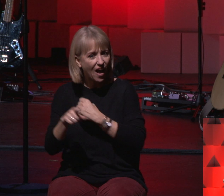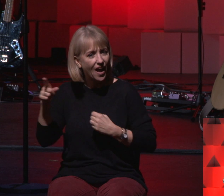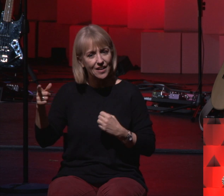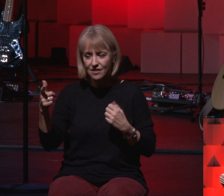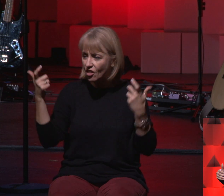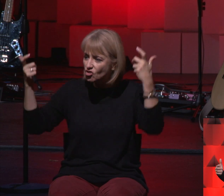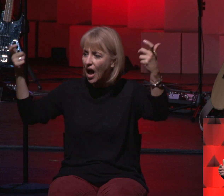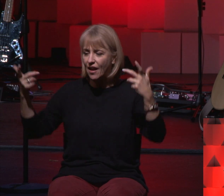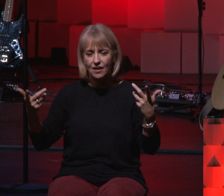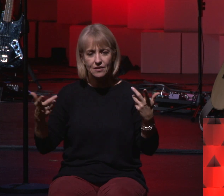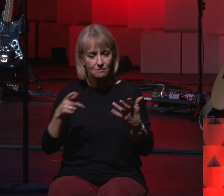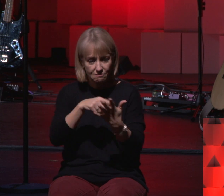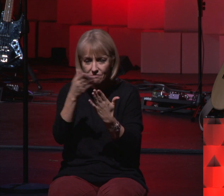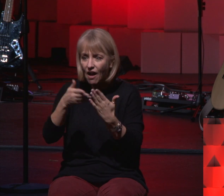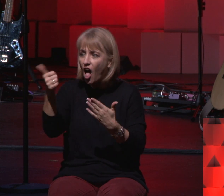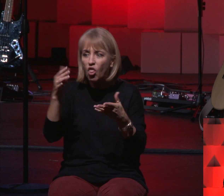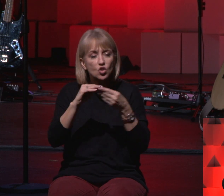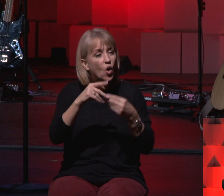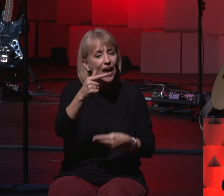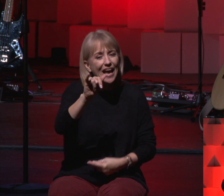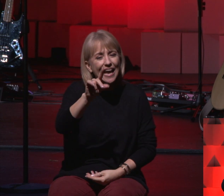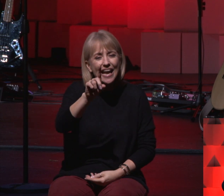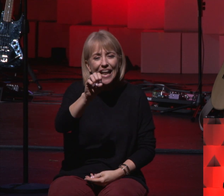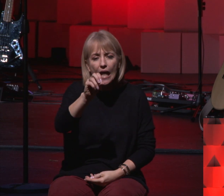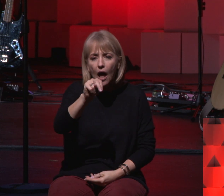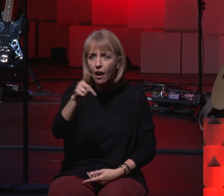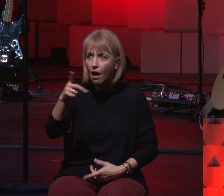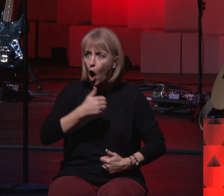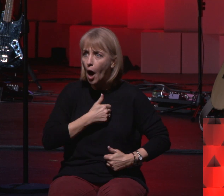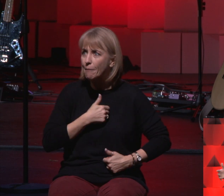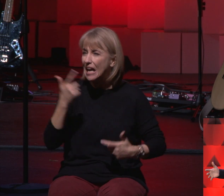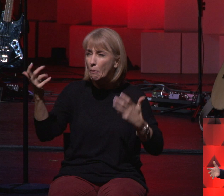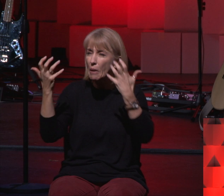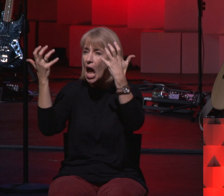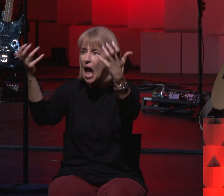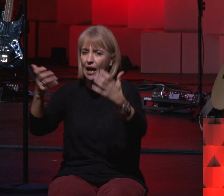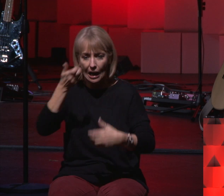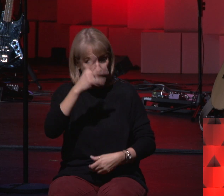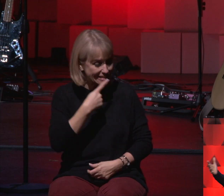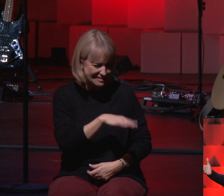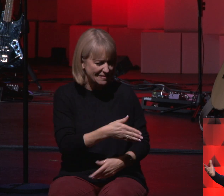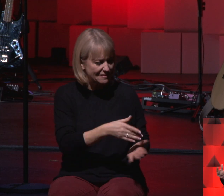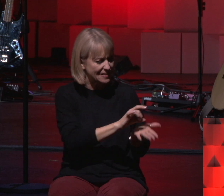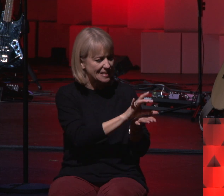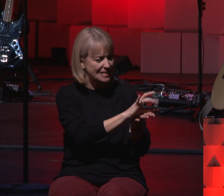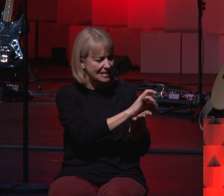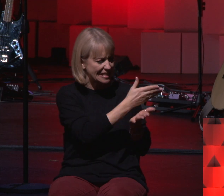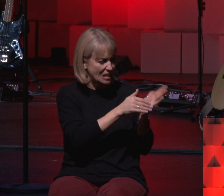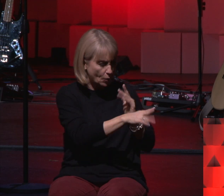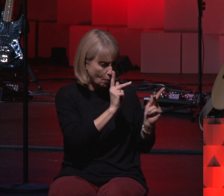named Gideon who was leading this army, and there was an enemy who was vast and huge, and God said, you know, you don't need all the people around you. And he got down to only